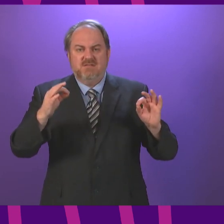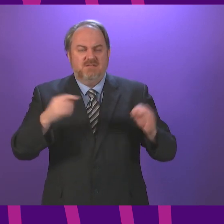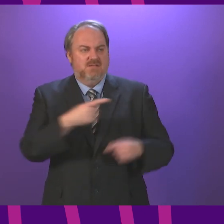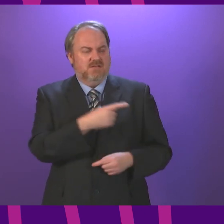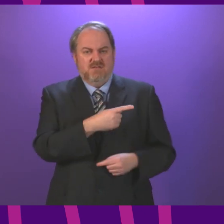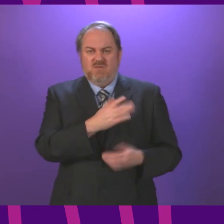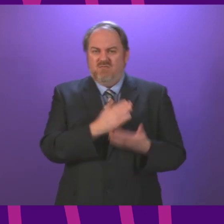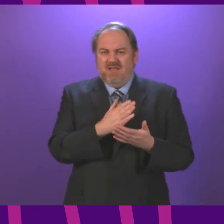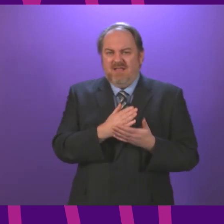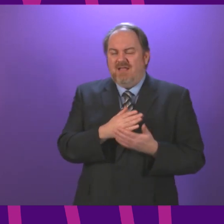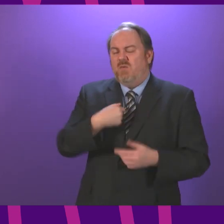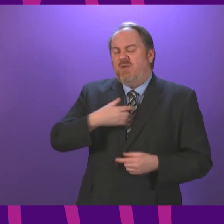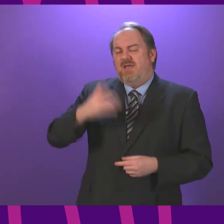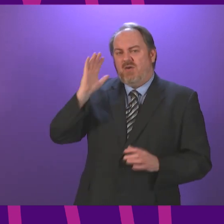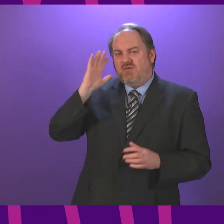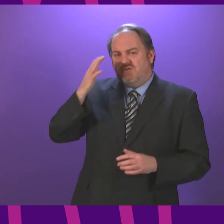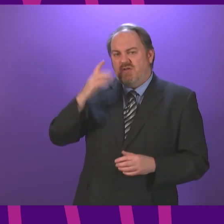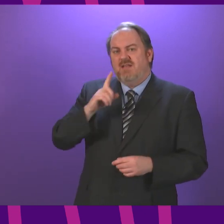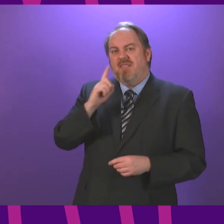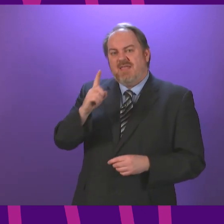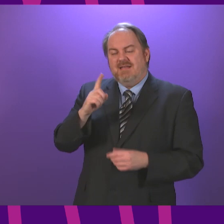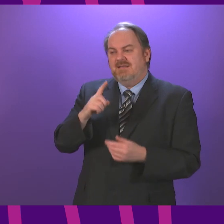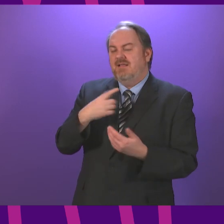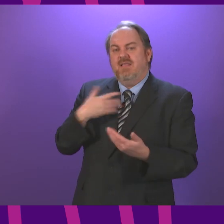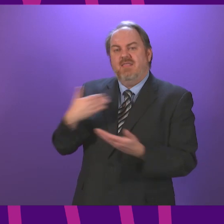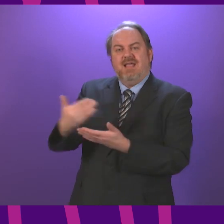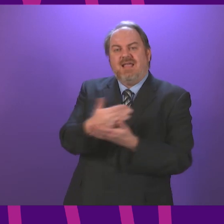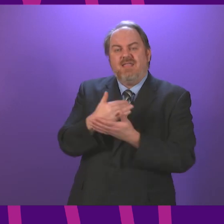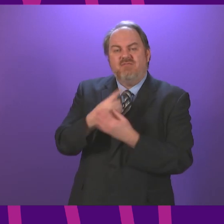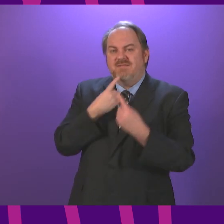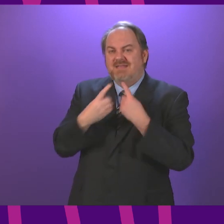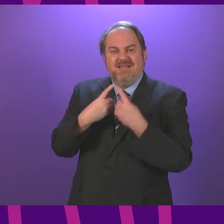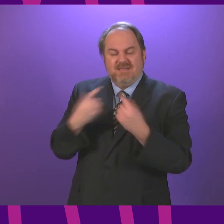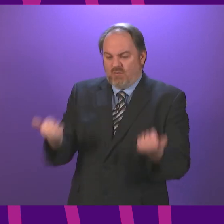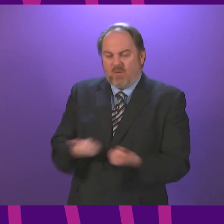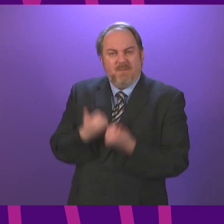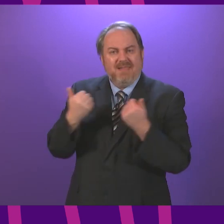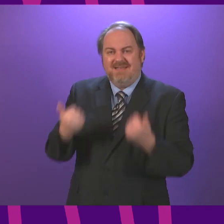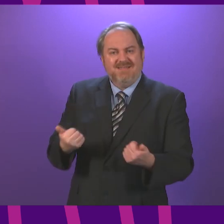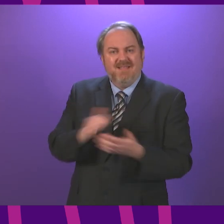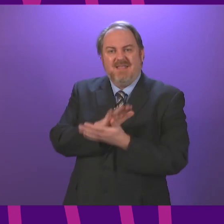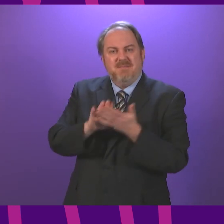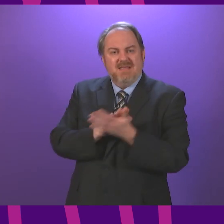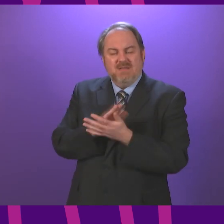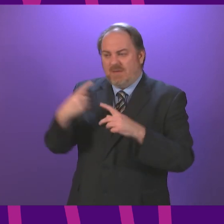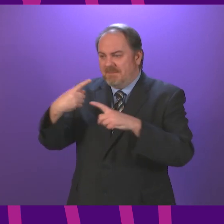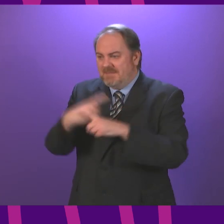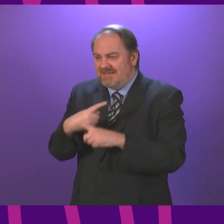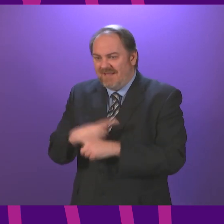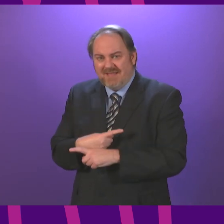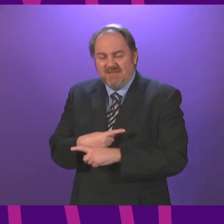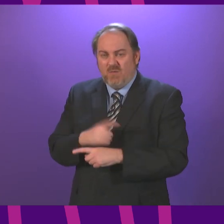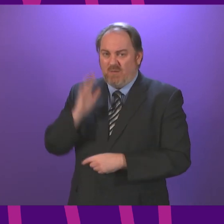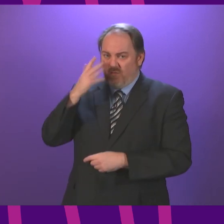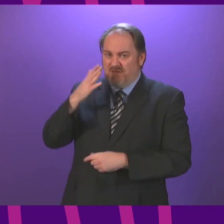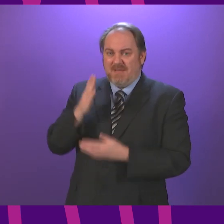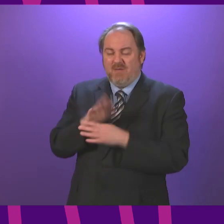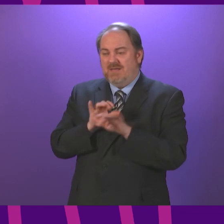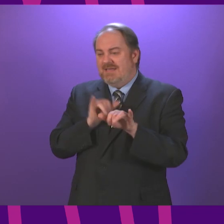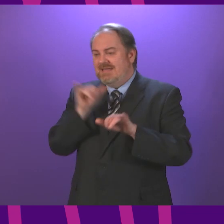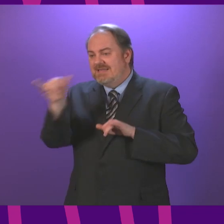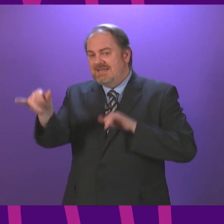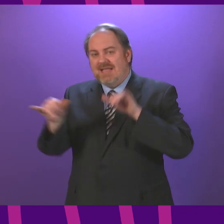variant has been hampered by the provision of incomplete data. So it's clear that the current approach to international travel, including via